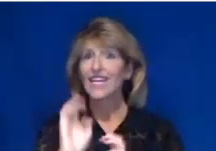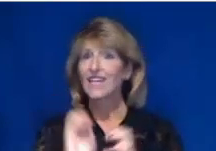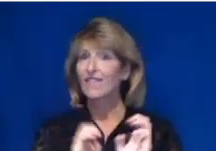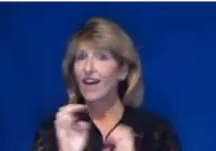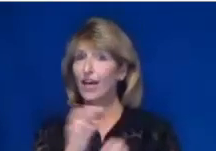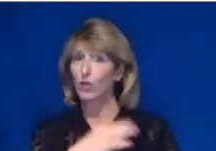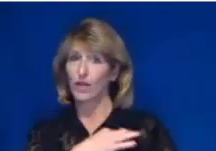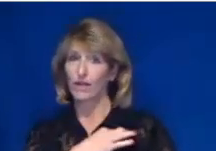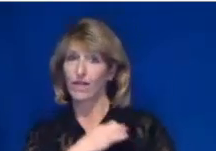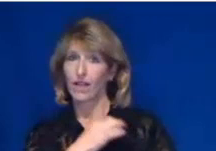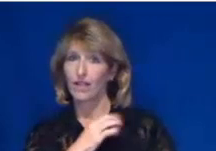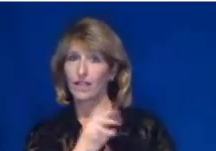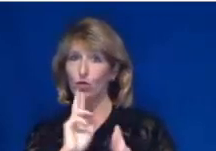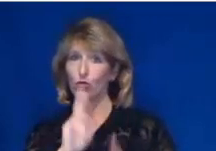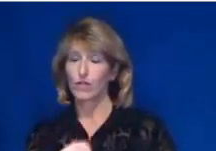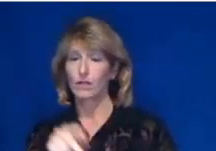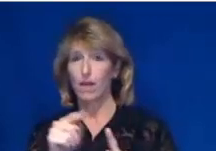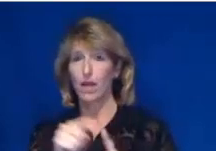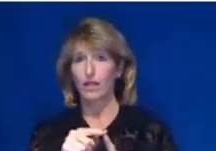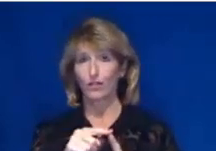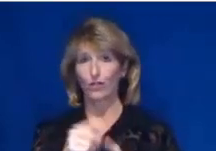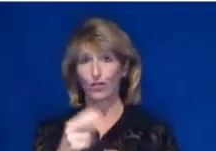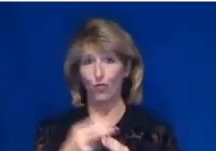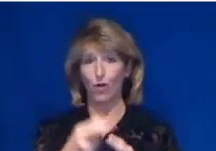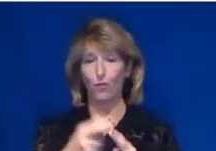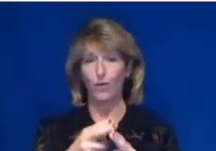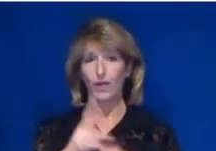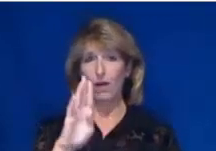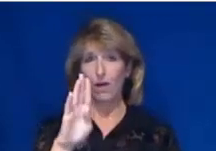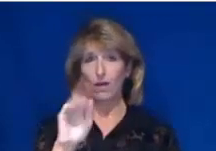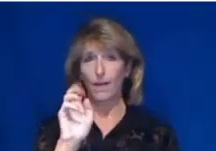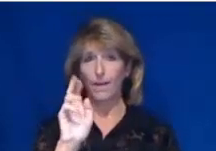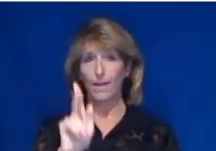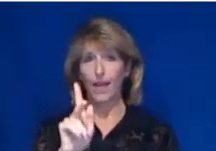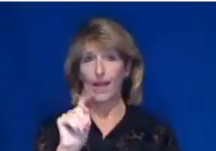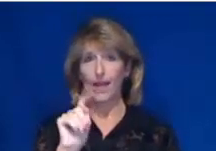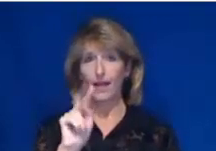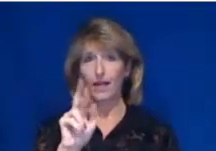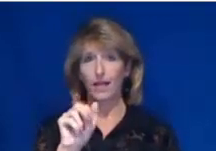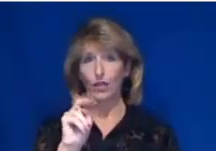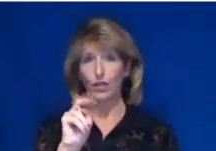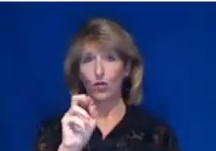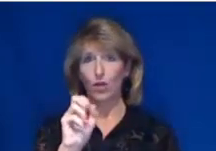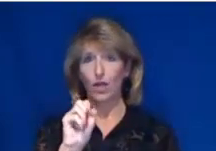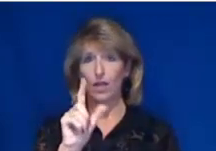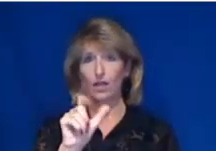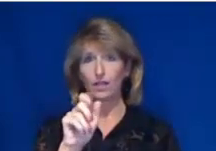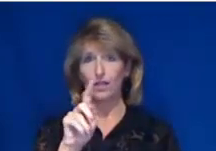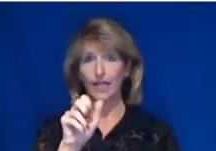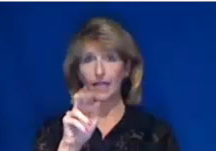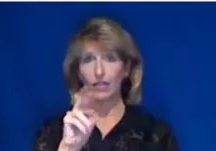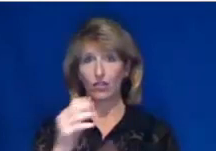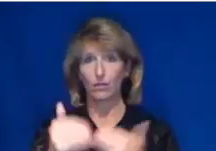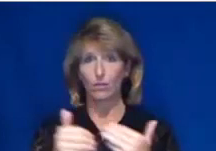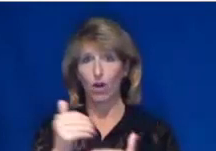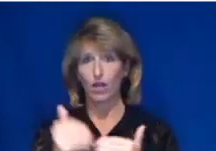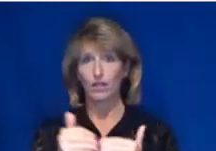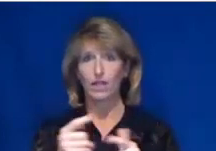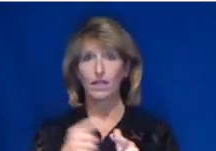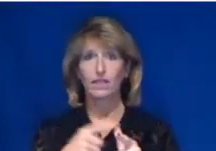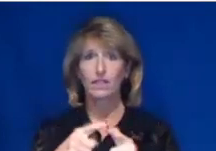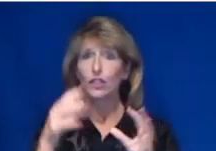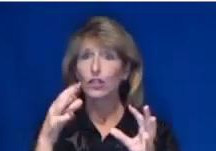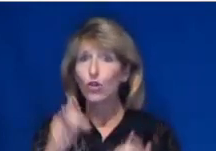responses from volunteer evaluators. And once we collect those responses